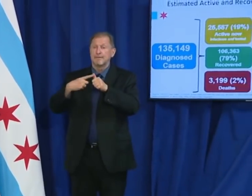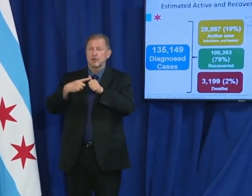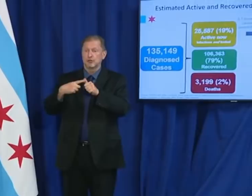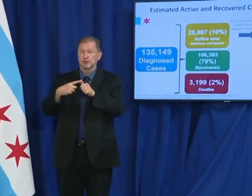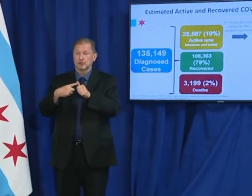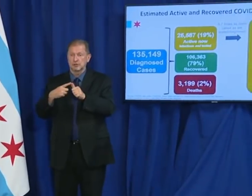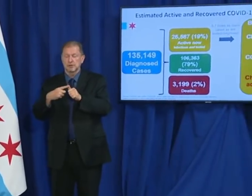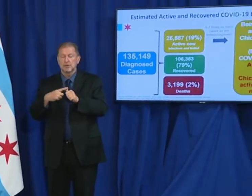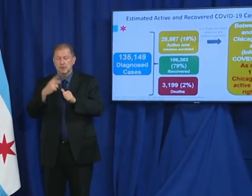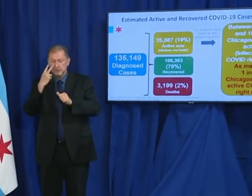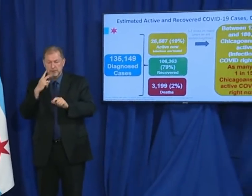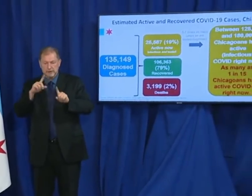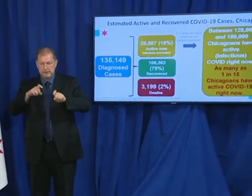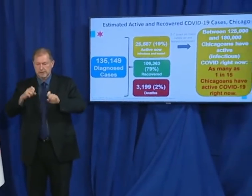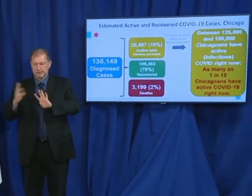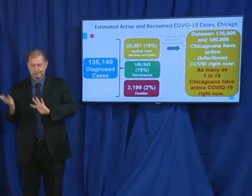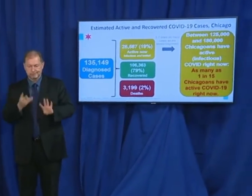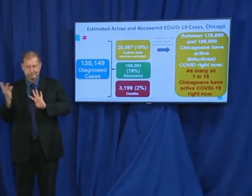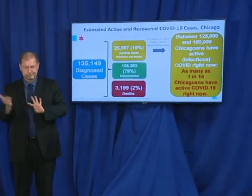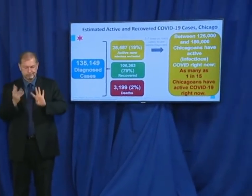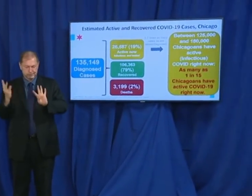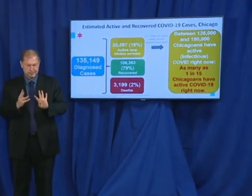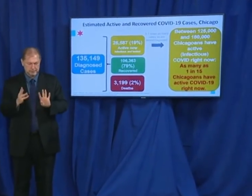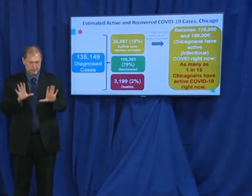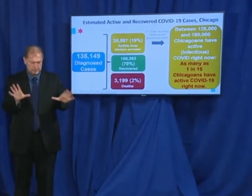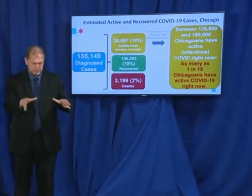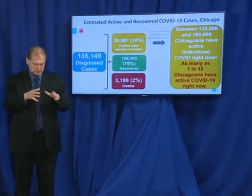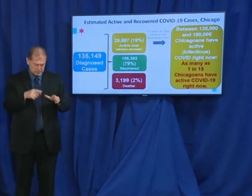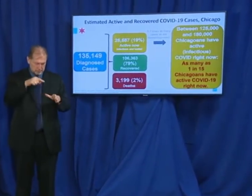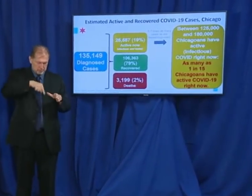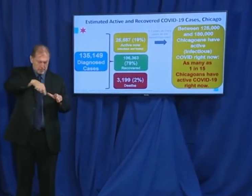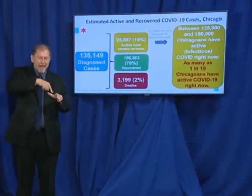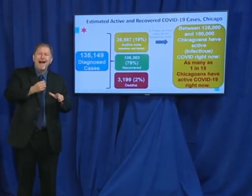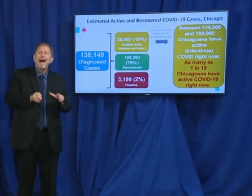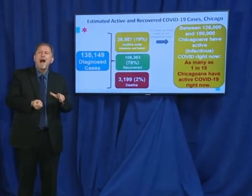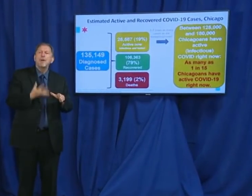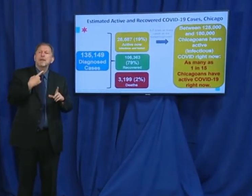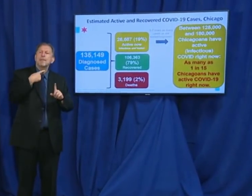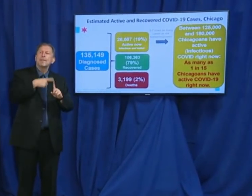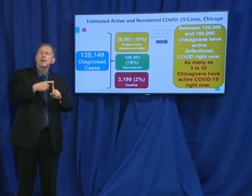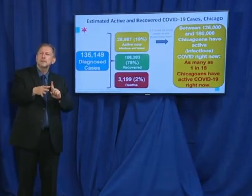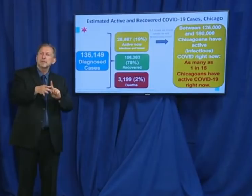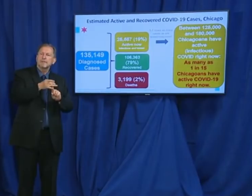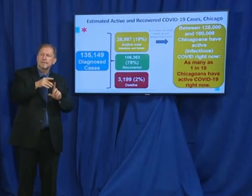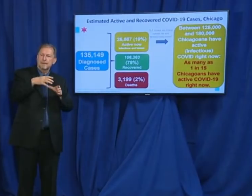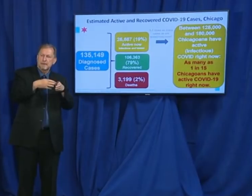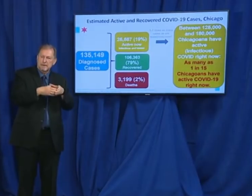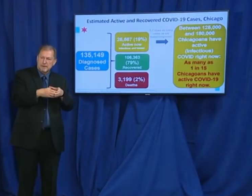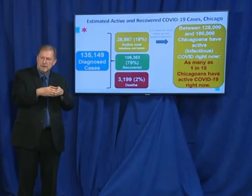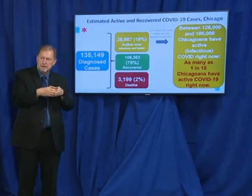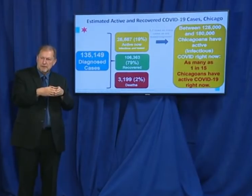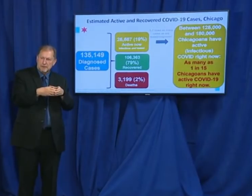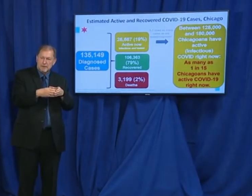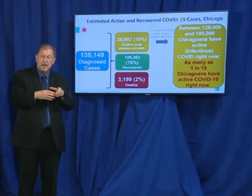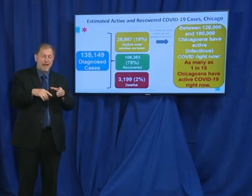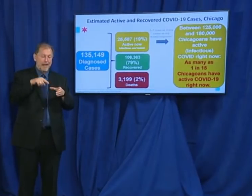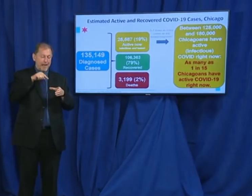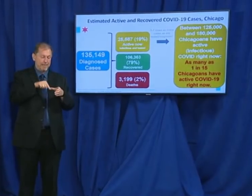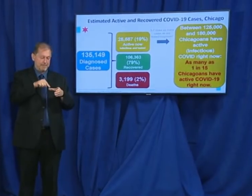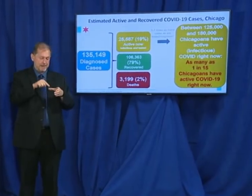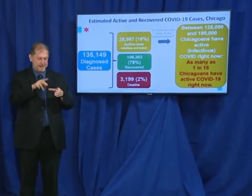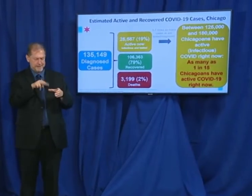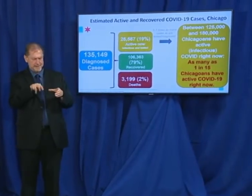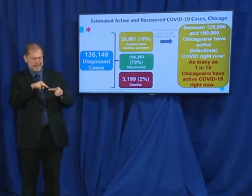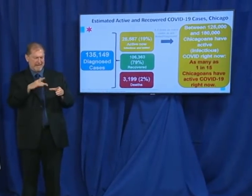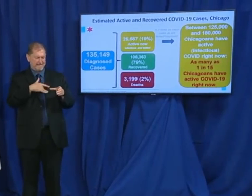many people have positive tests right now here in Chicago. And we look at their likely infectious period, meaning